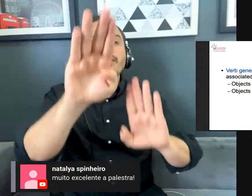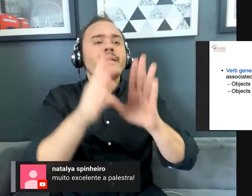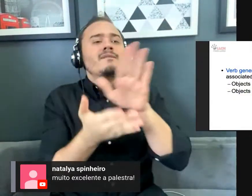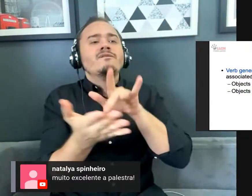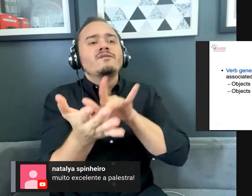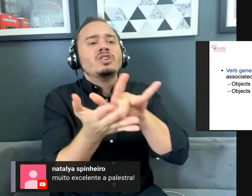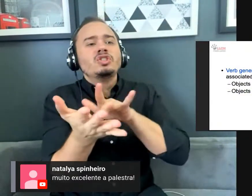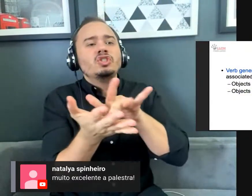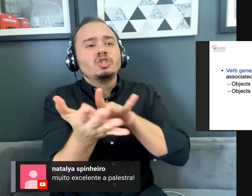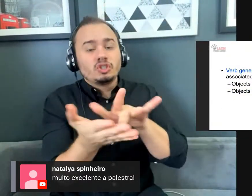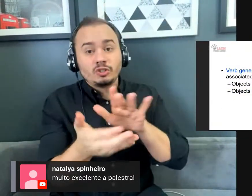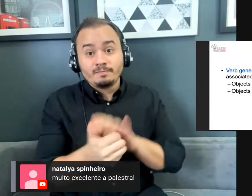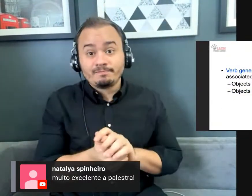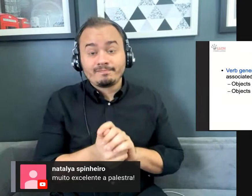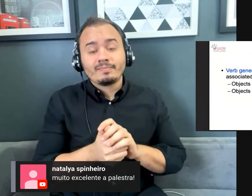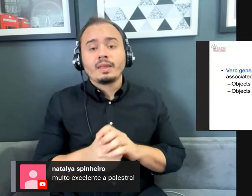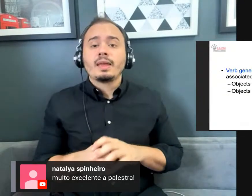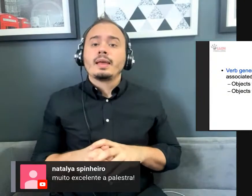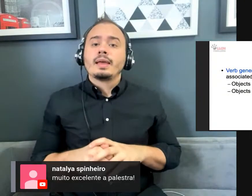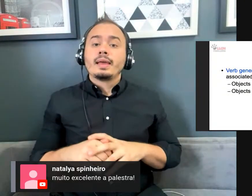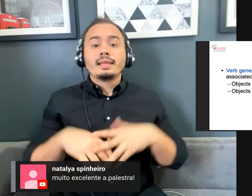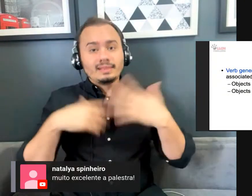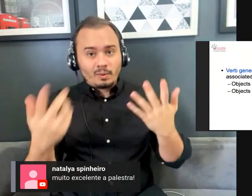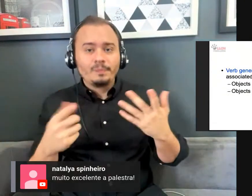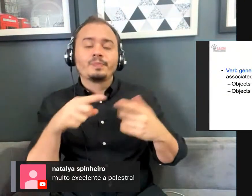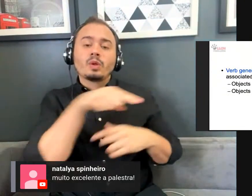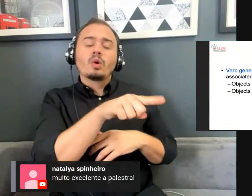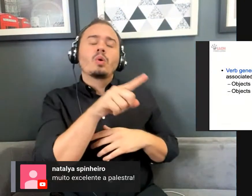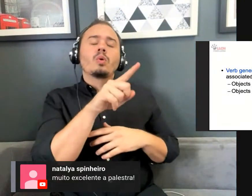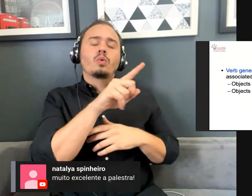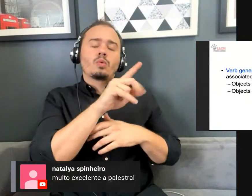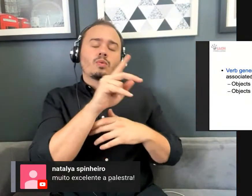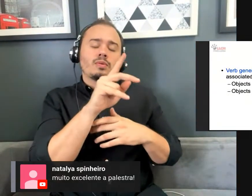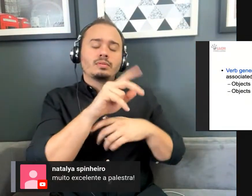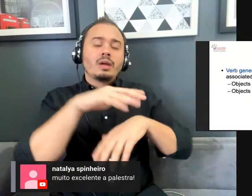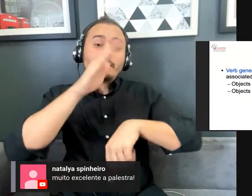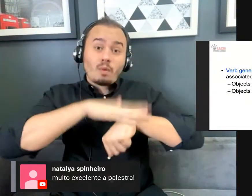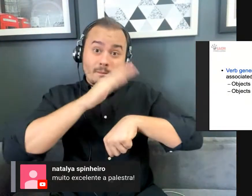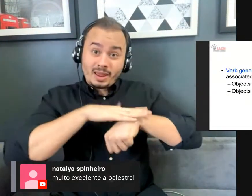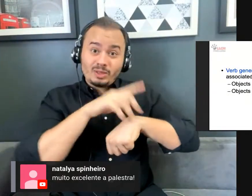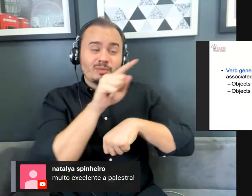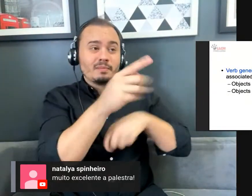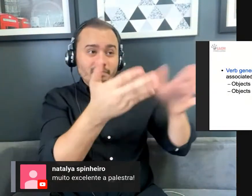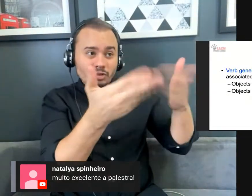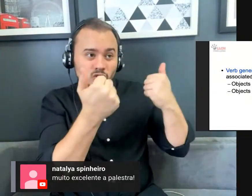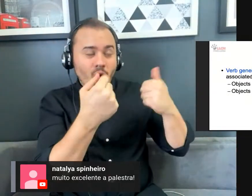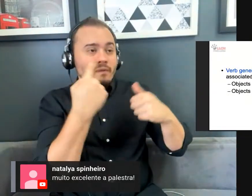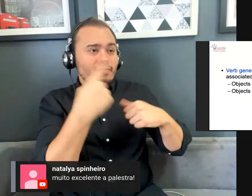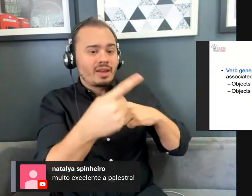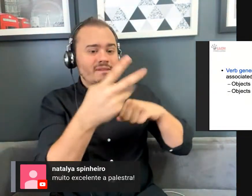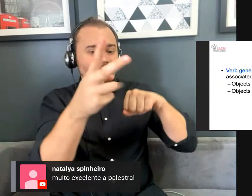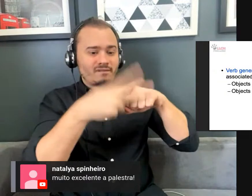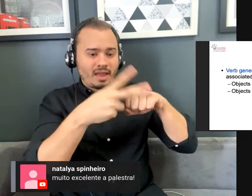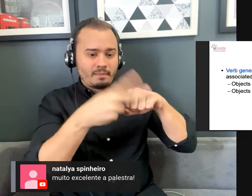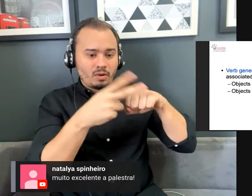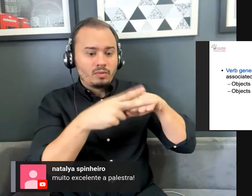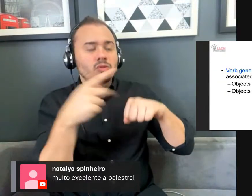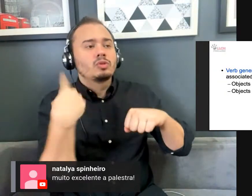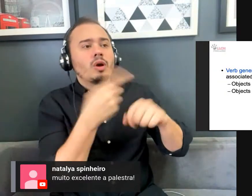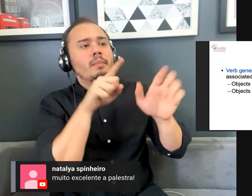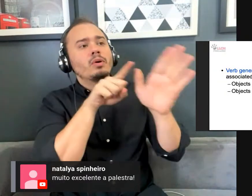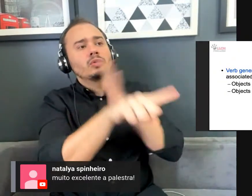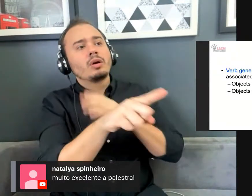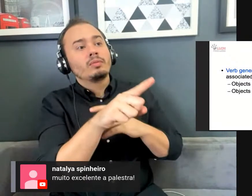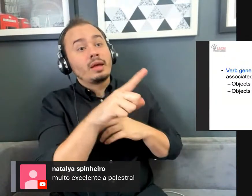Okay, so for the verb generation, the signers were asked to produce a verb that's associated with a picture. And we had 2 types